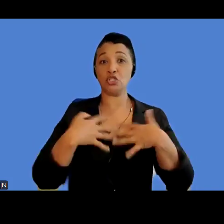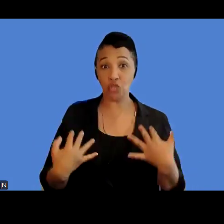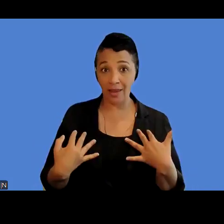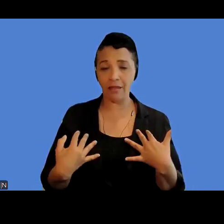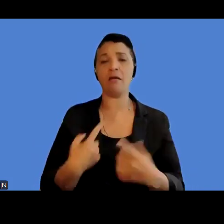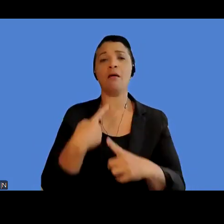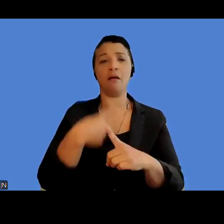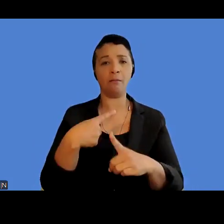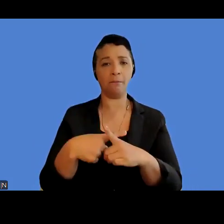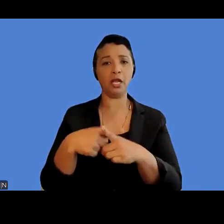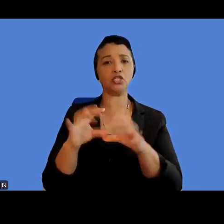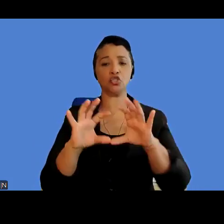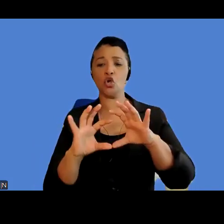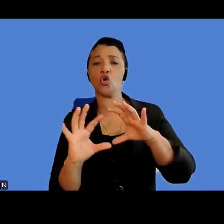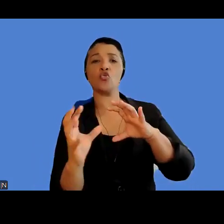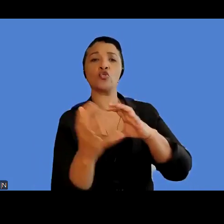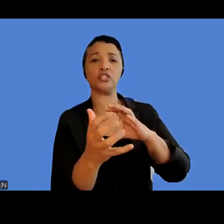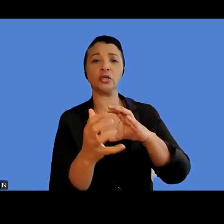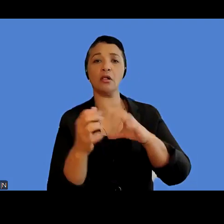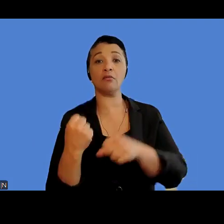are well taken into consideration.